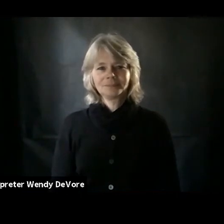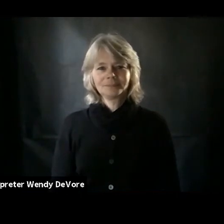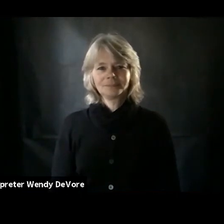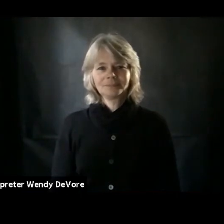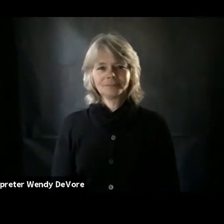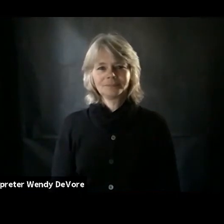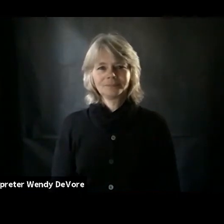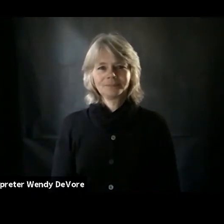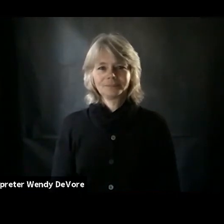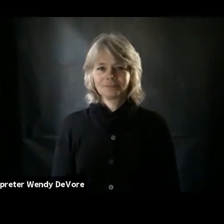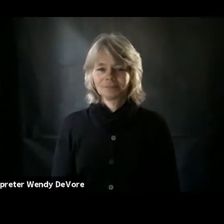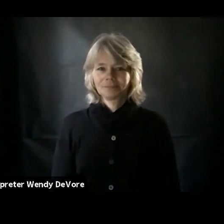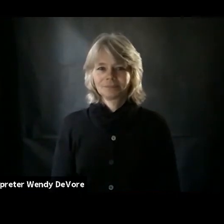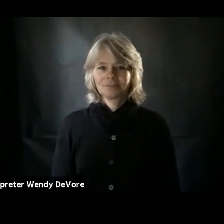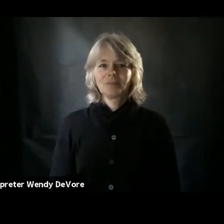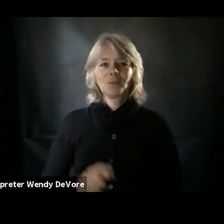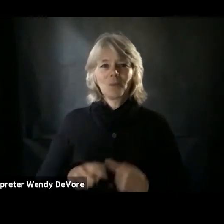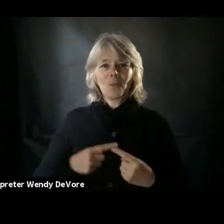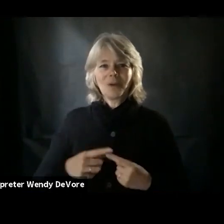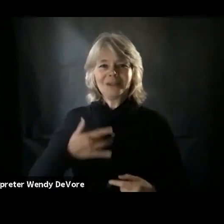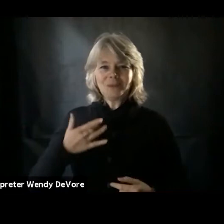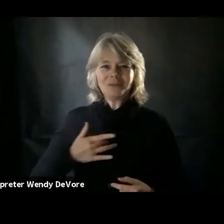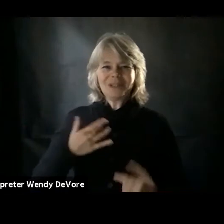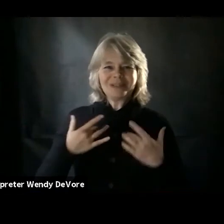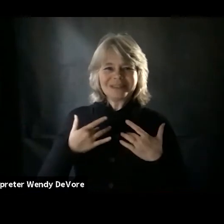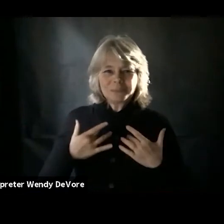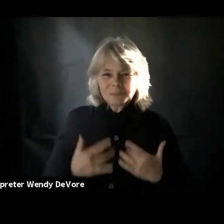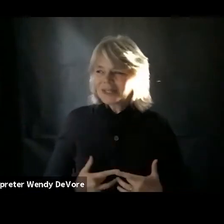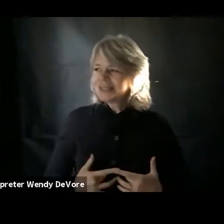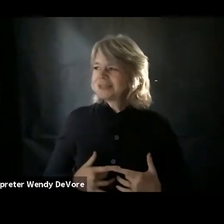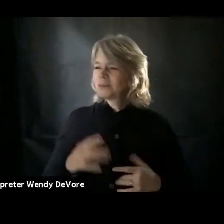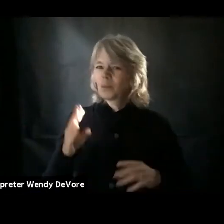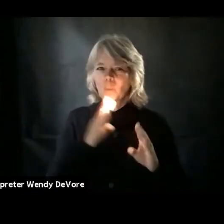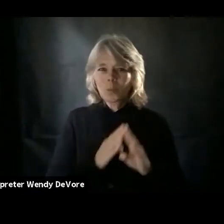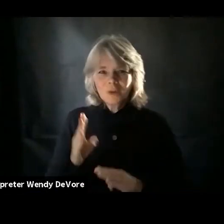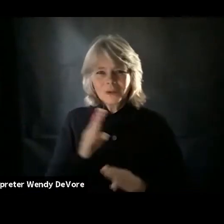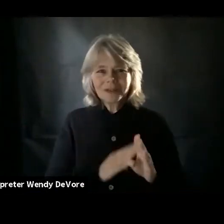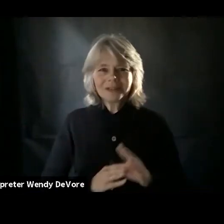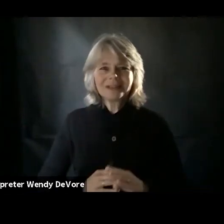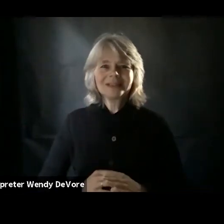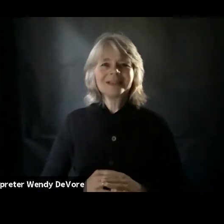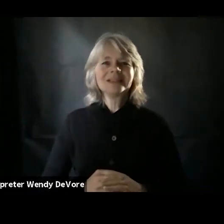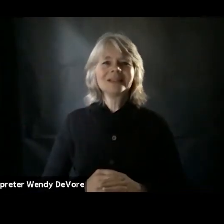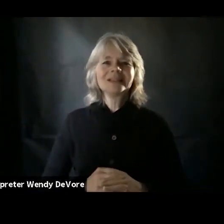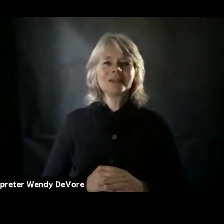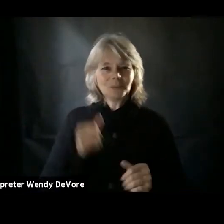So when you are feeling low and worried, lift up your